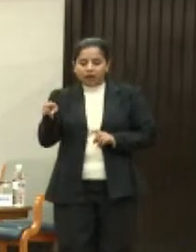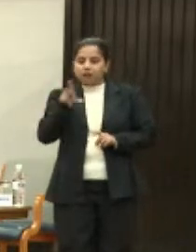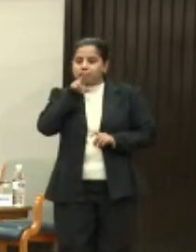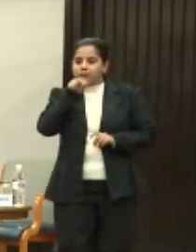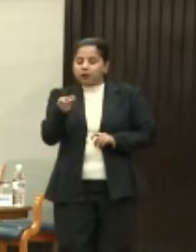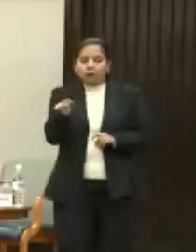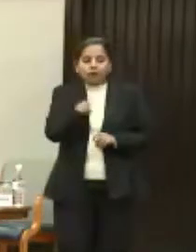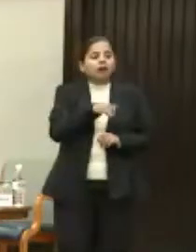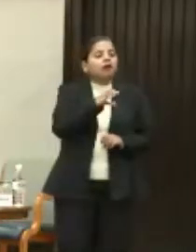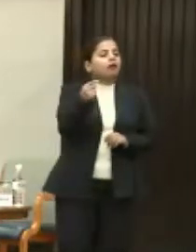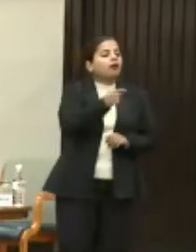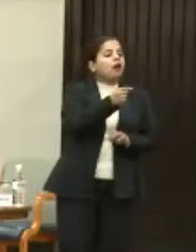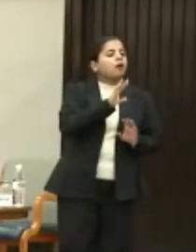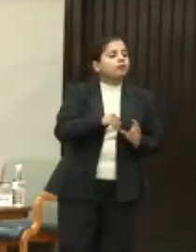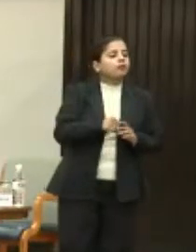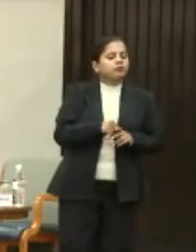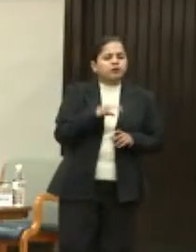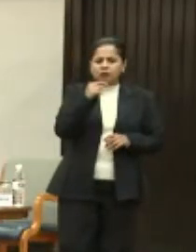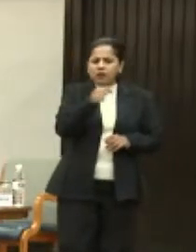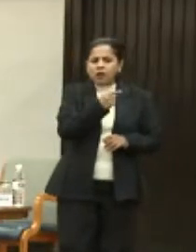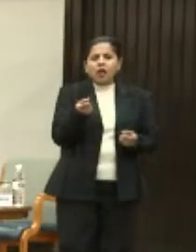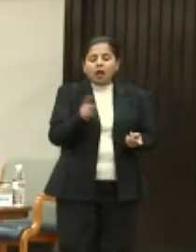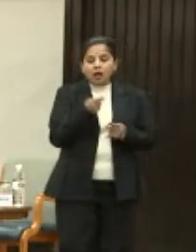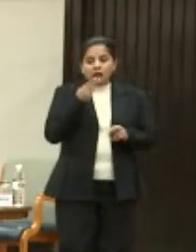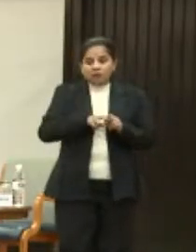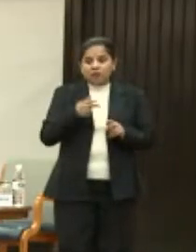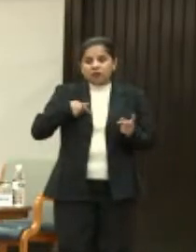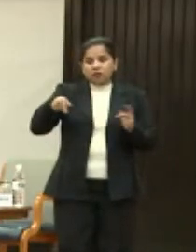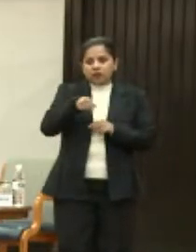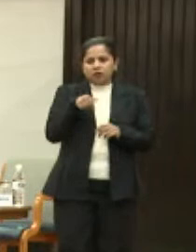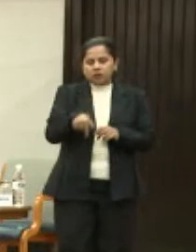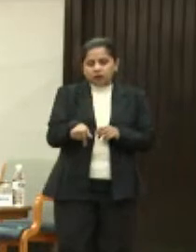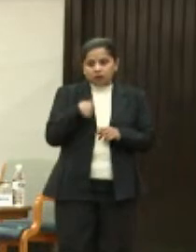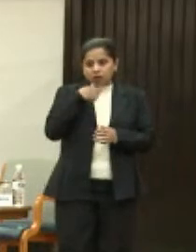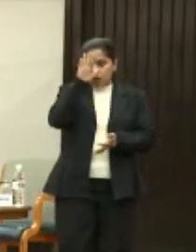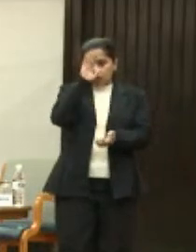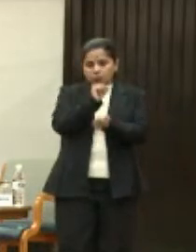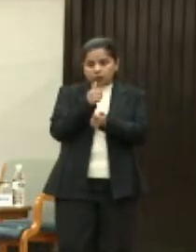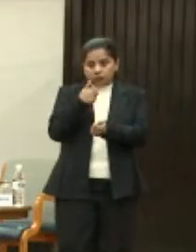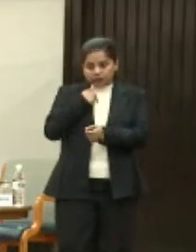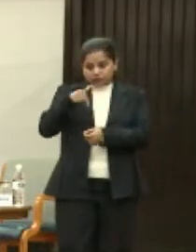And criminal contempt occurs if I scandalize the court.